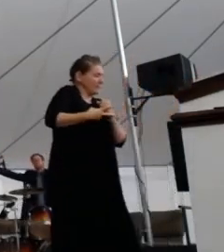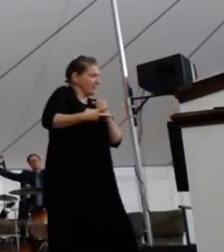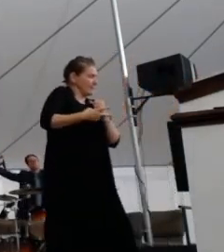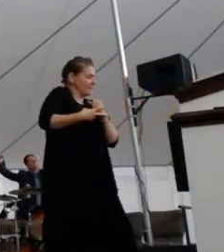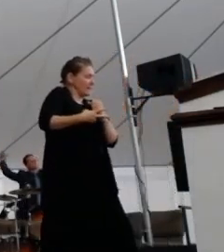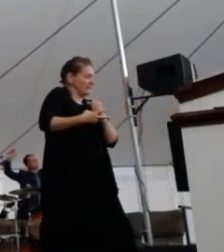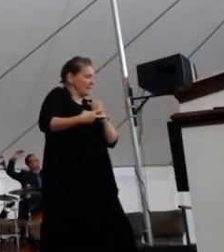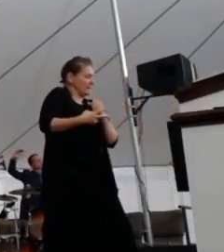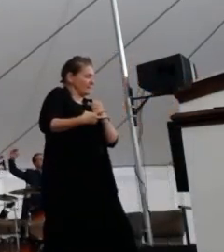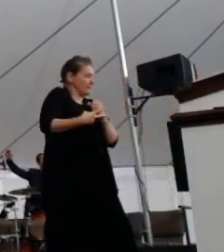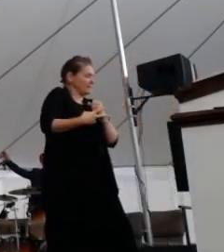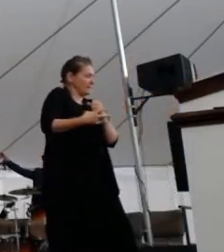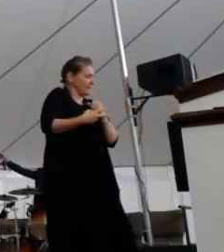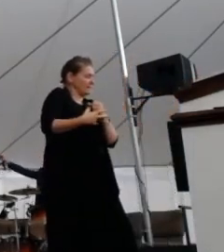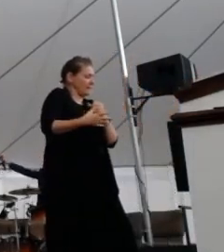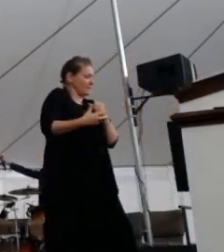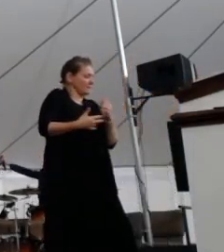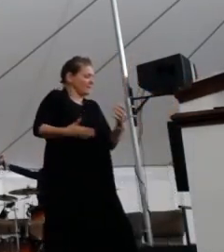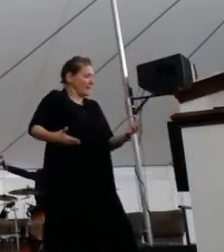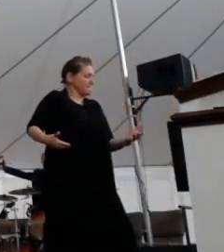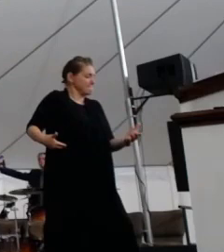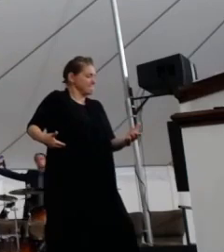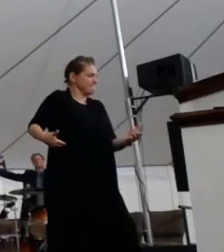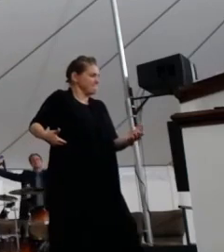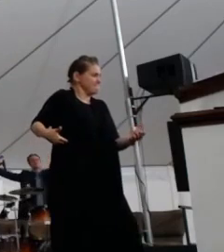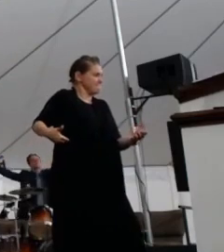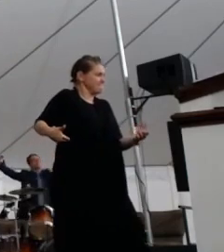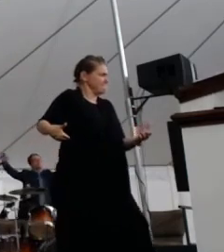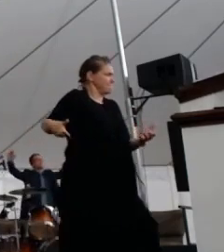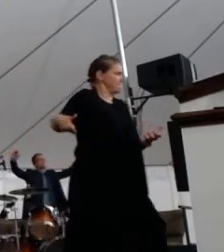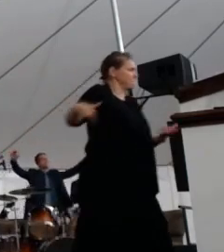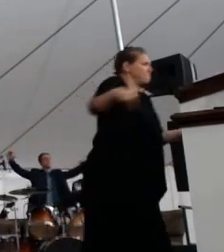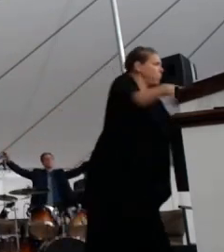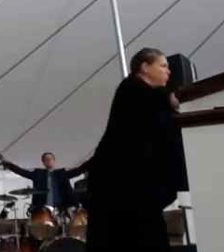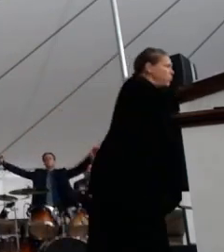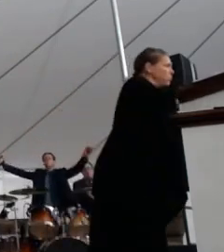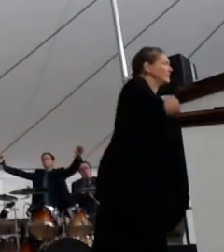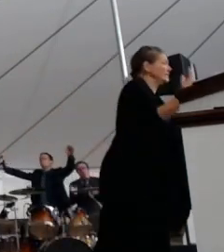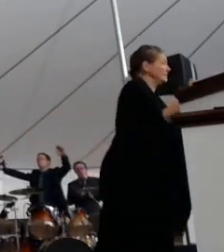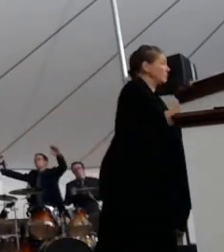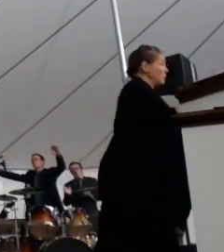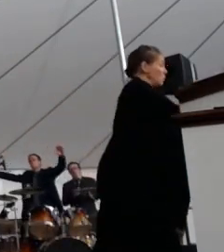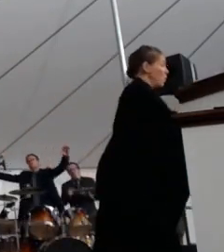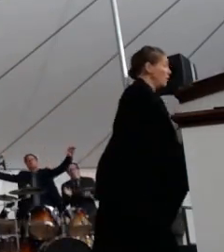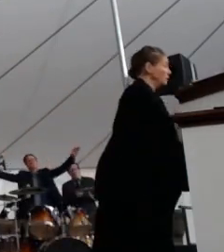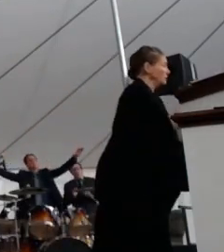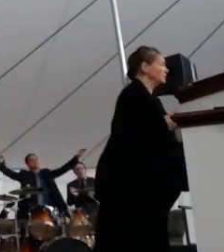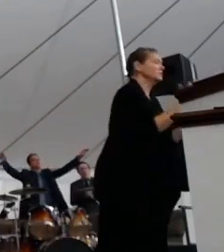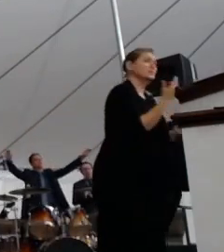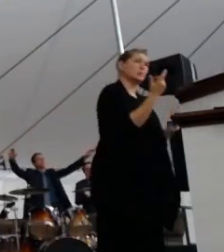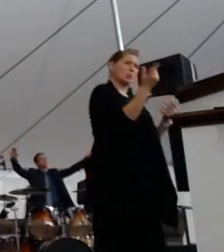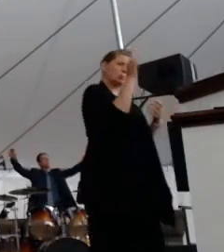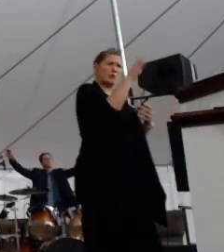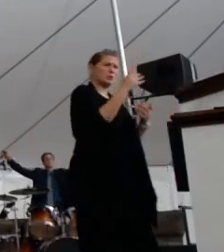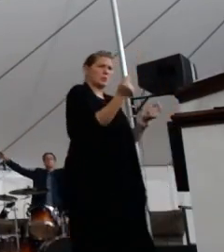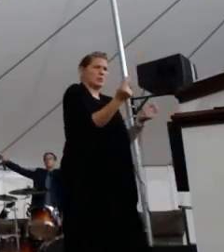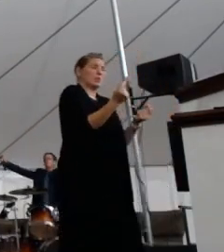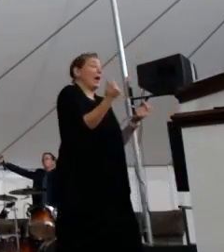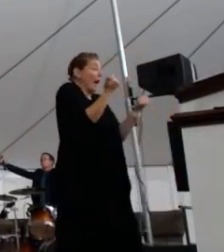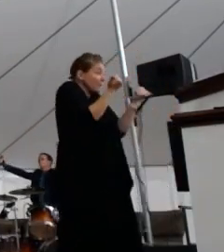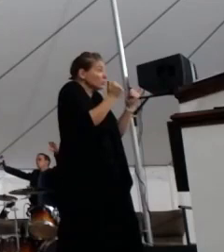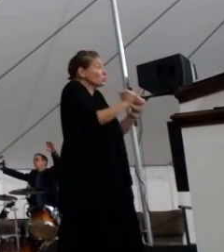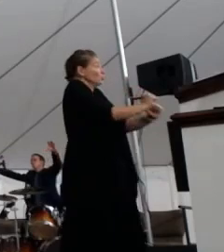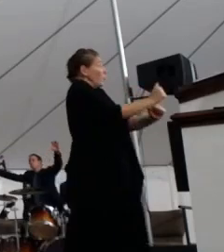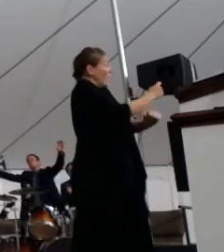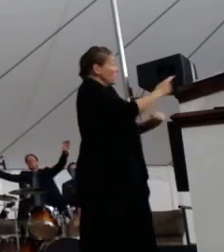And God wants to pour out something in this tent. What are you doing, preacher? I'm trying to get